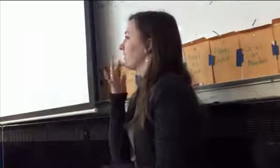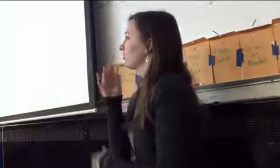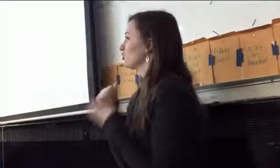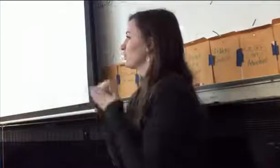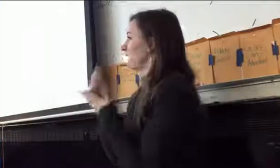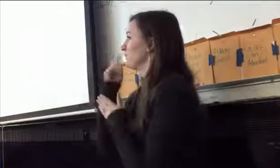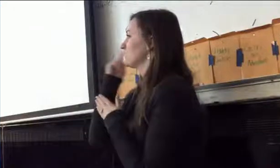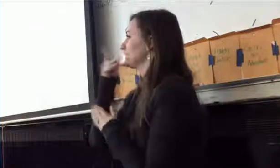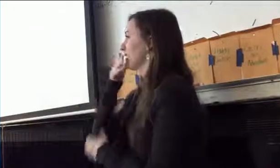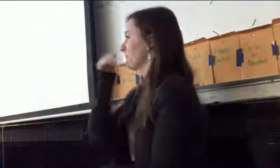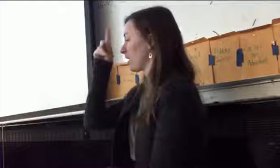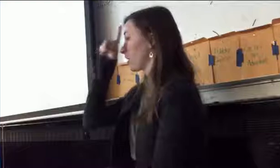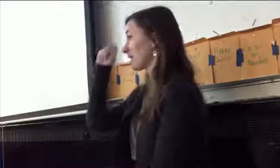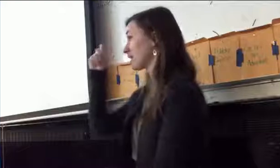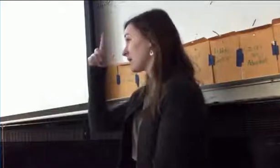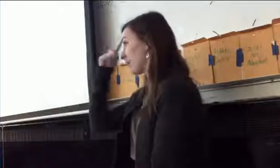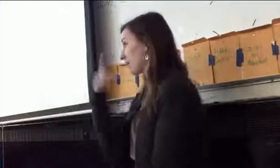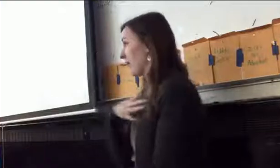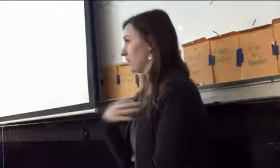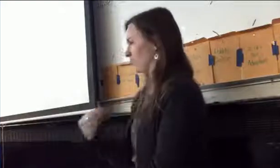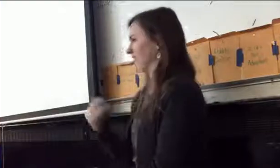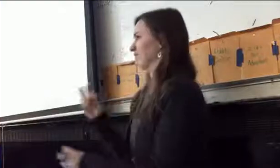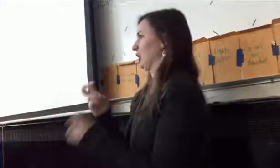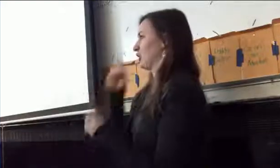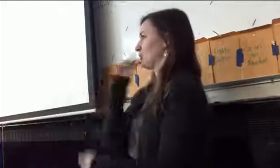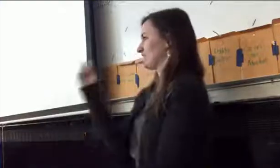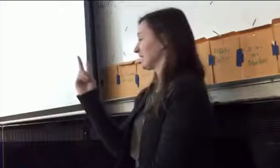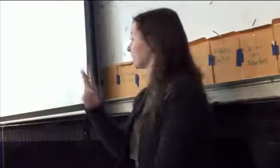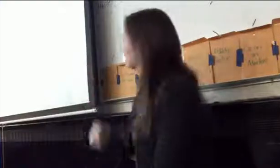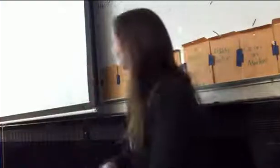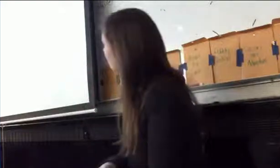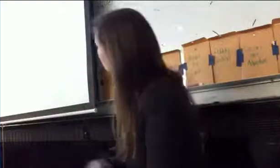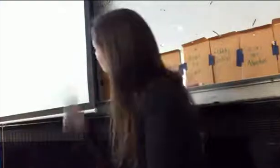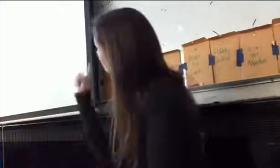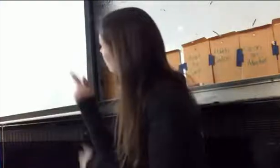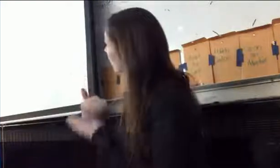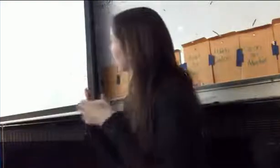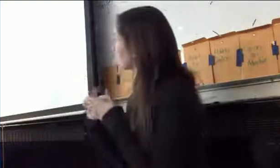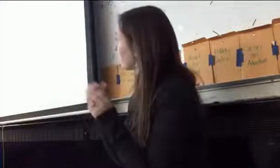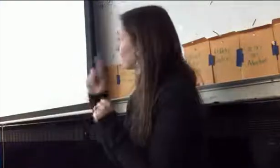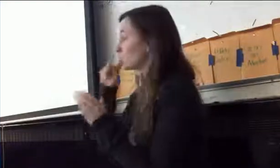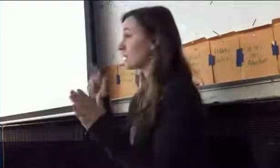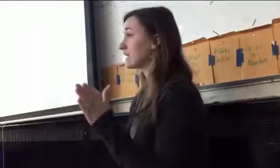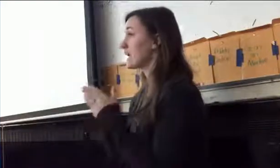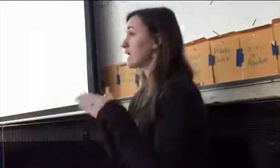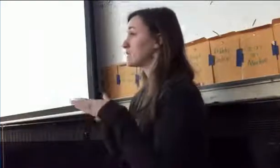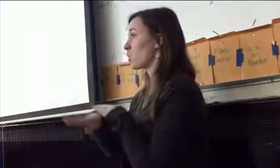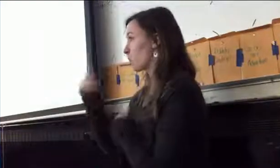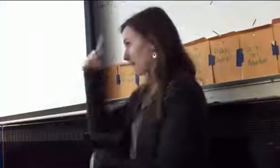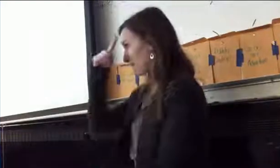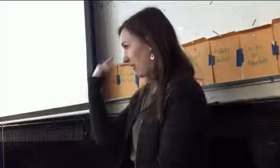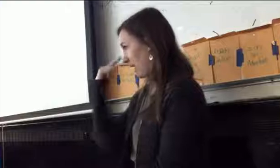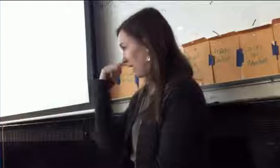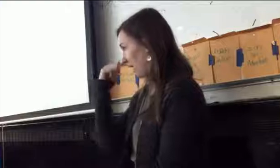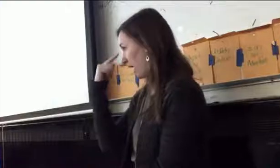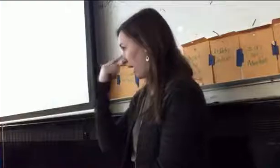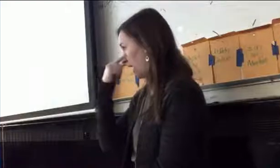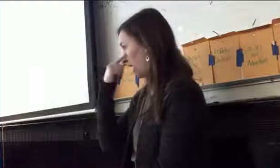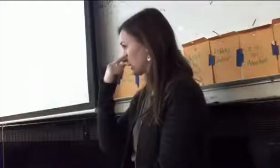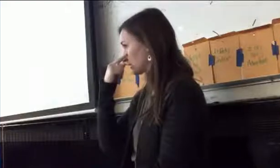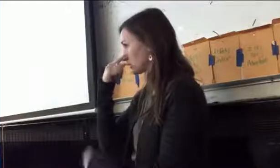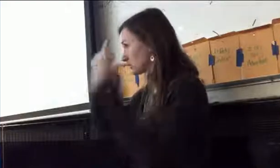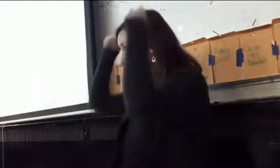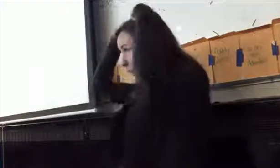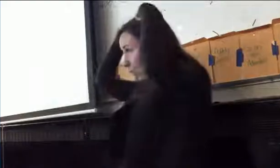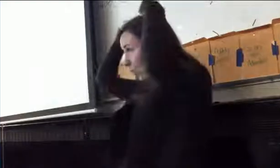better, because black and white obviously is a little bit difficult. So the baby, as you can tell right here, gets born with these black eyes, with horns